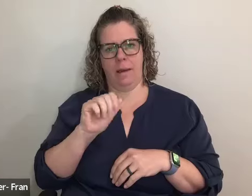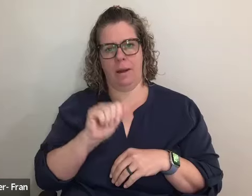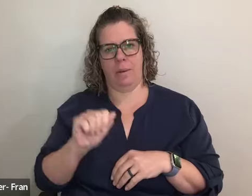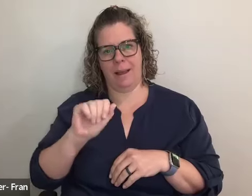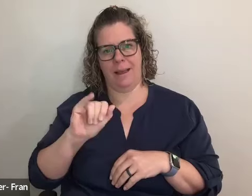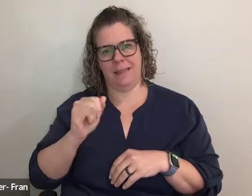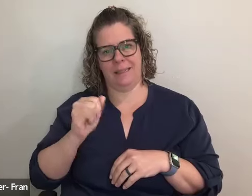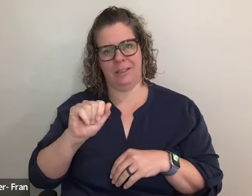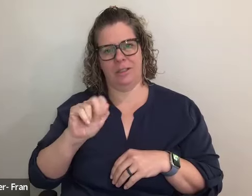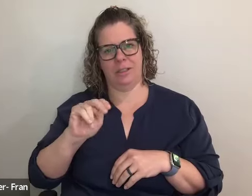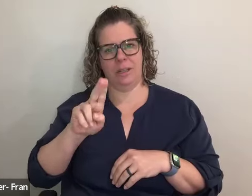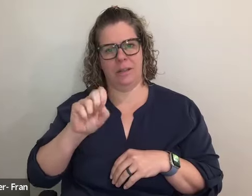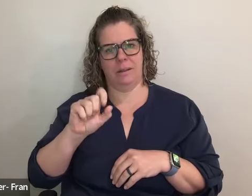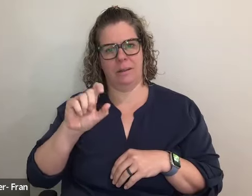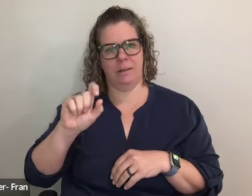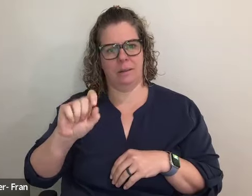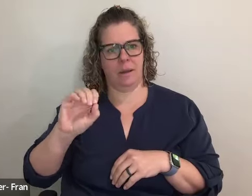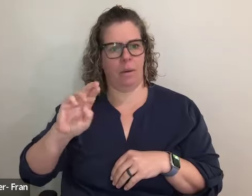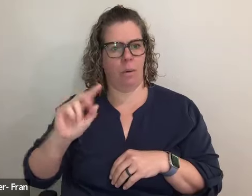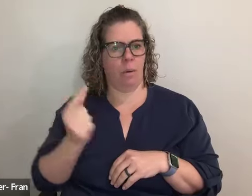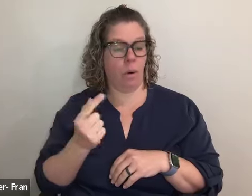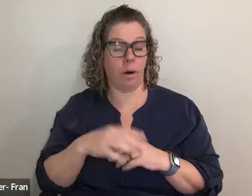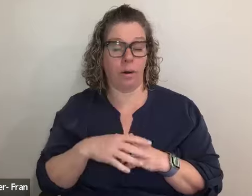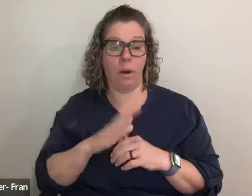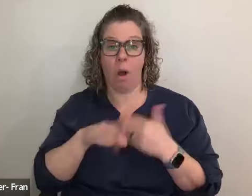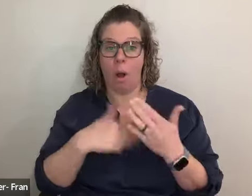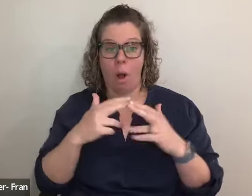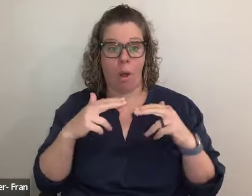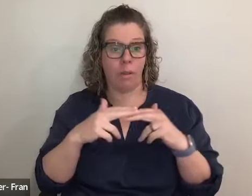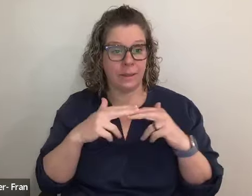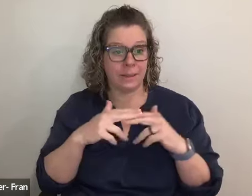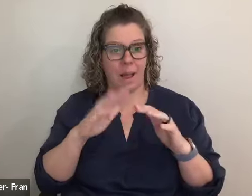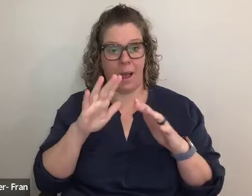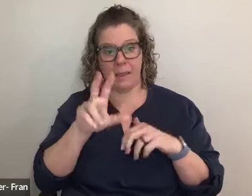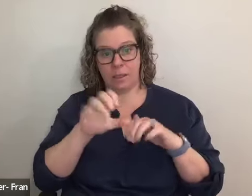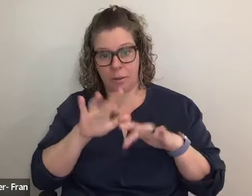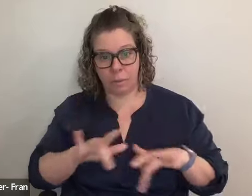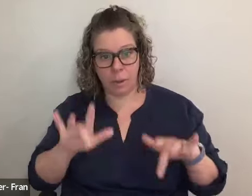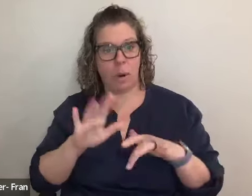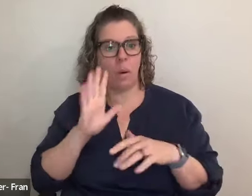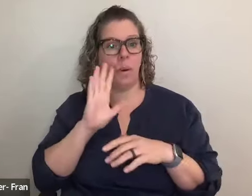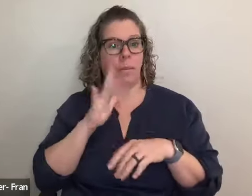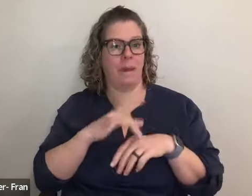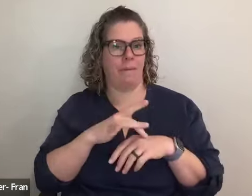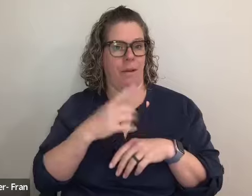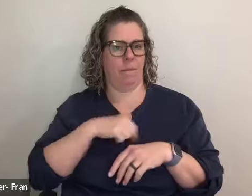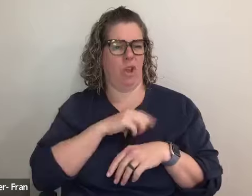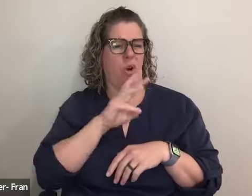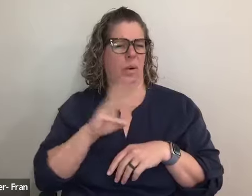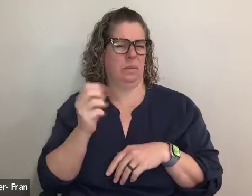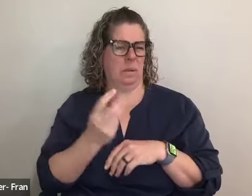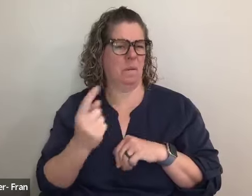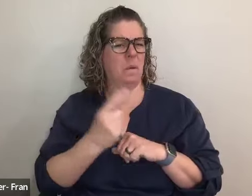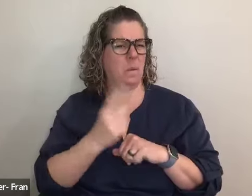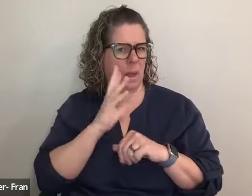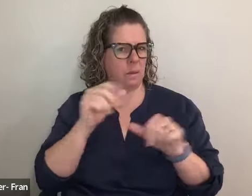empoweridaho@janus.org. And the slides and recording will be available on the website in a couple of